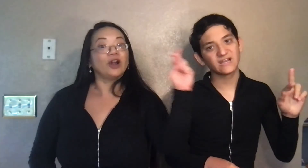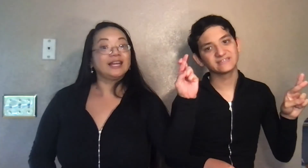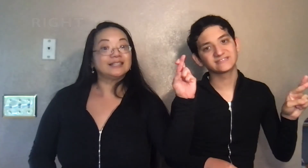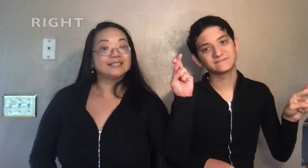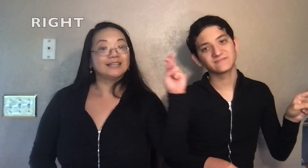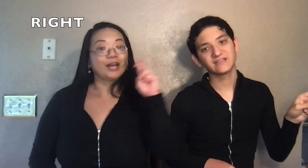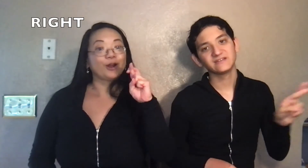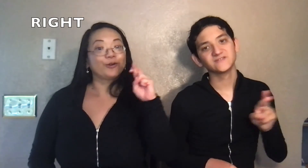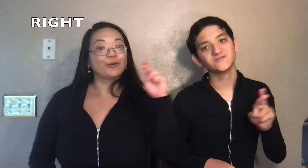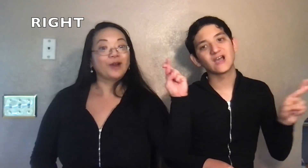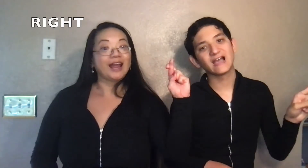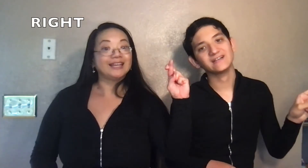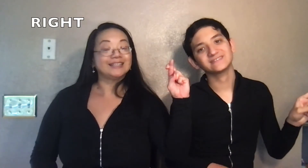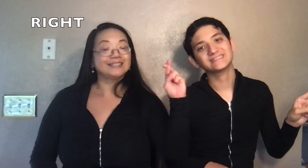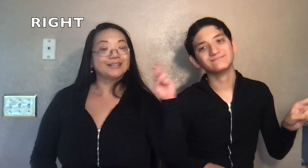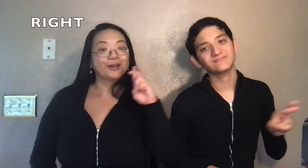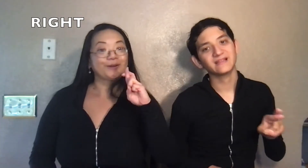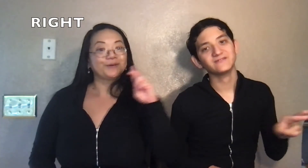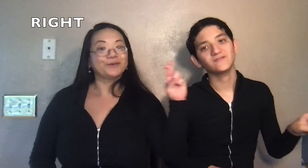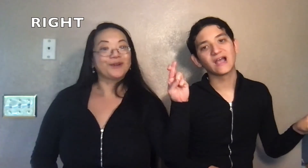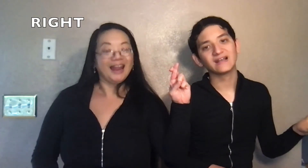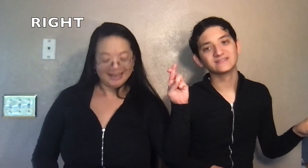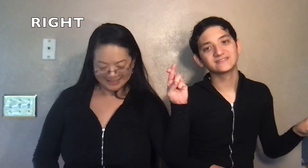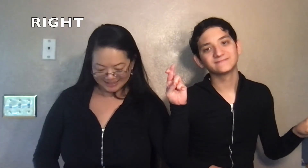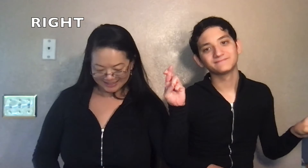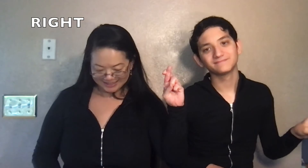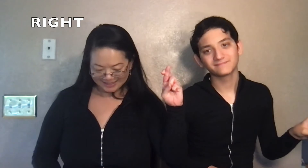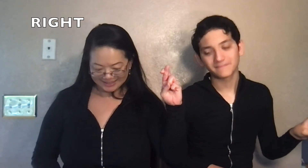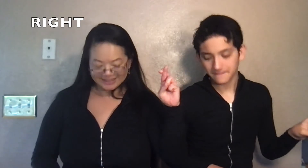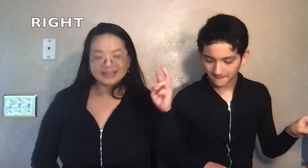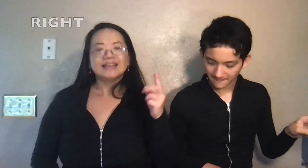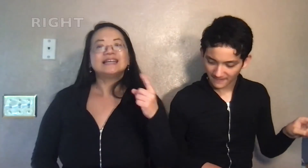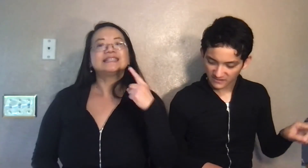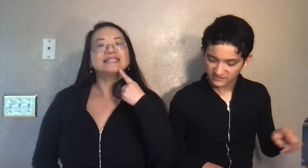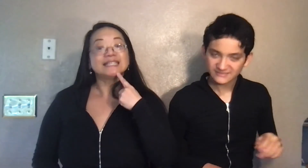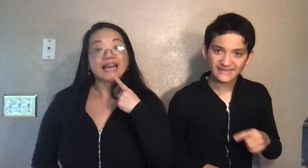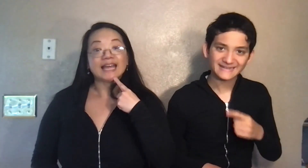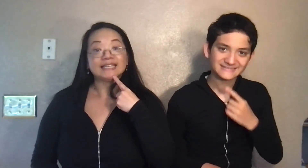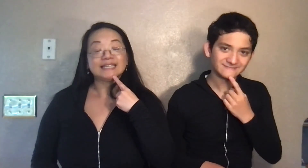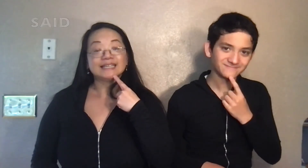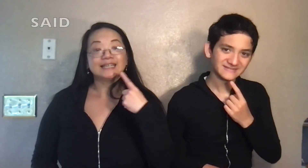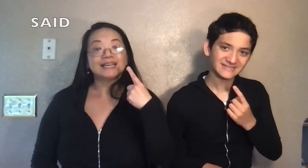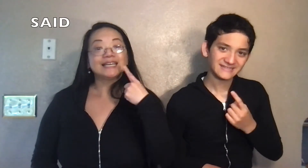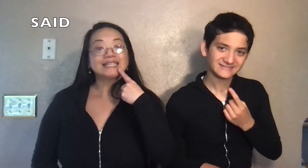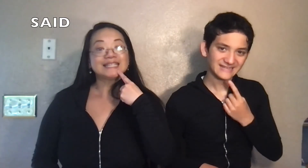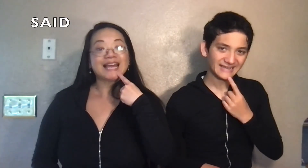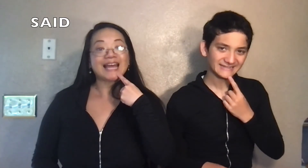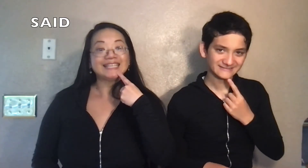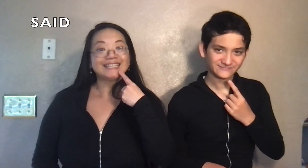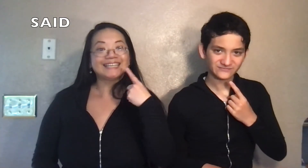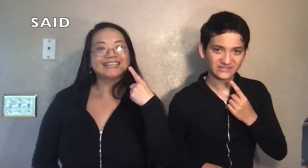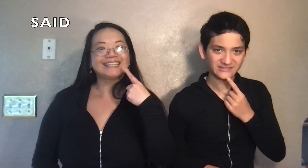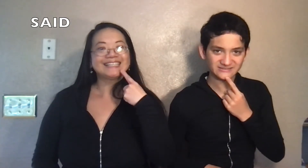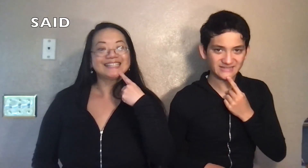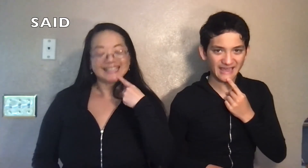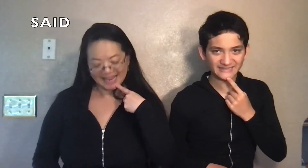Right. Right. Right. Said. Said. Said.